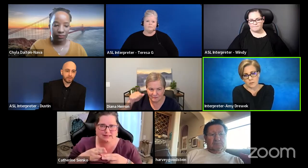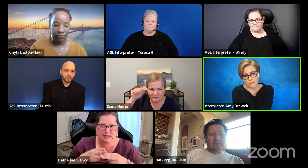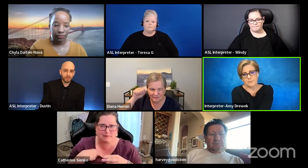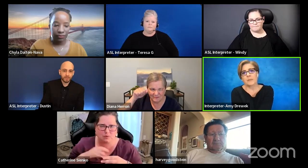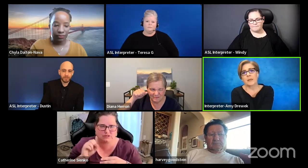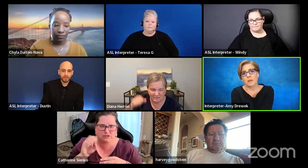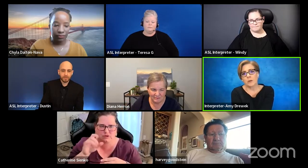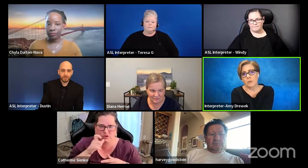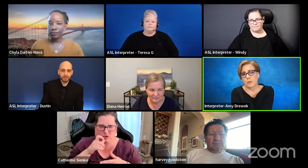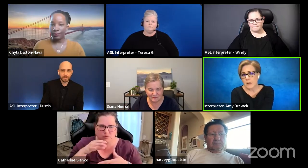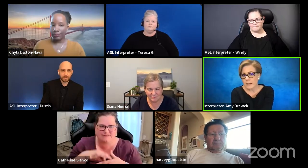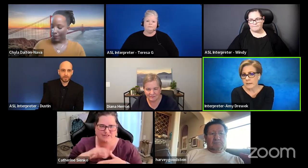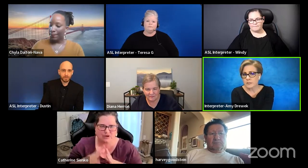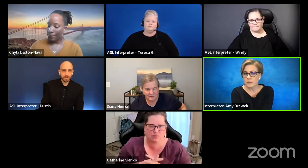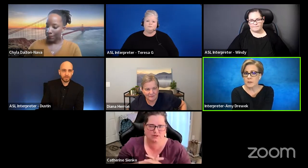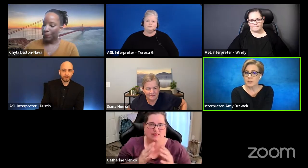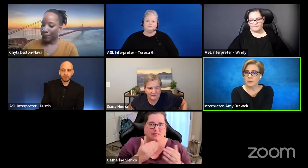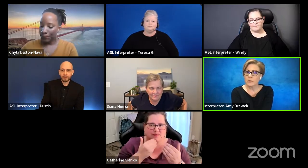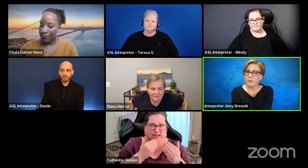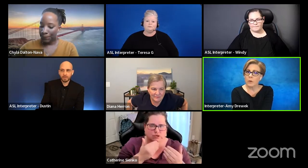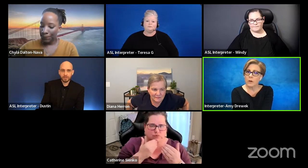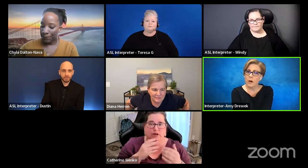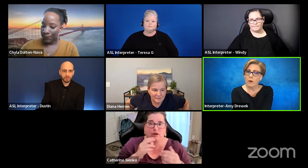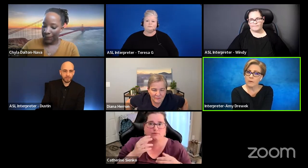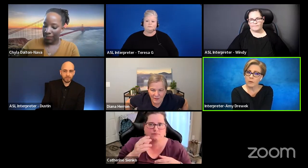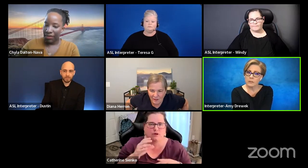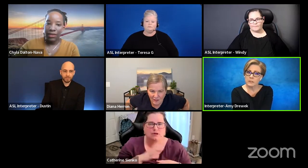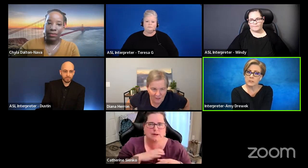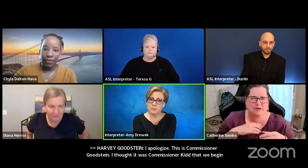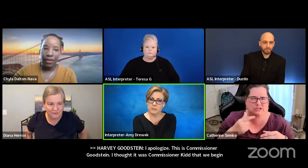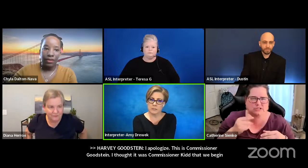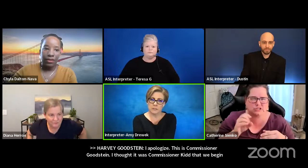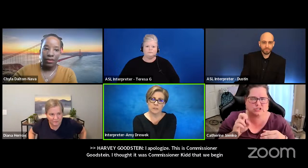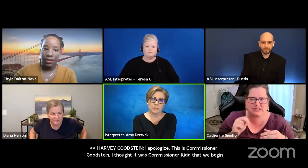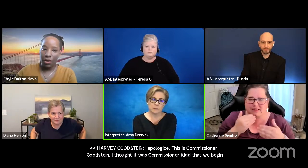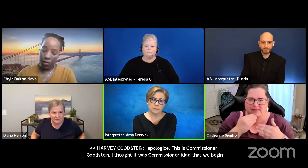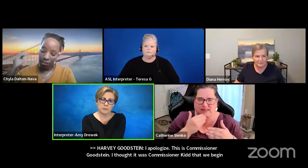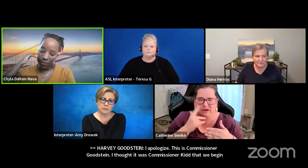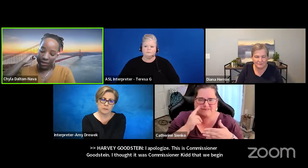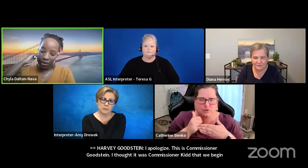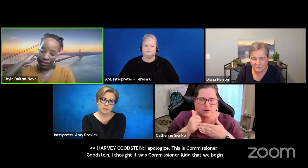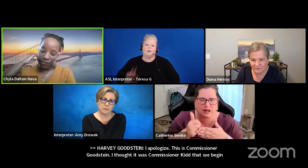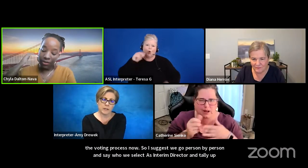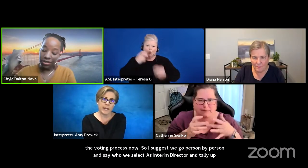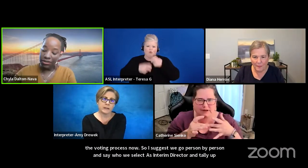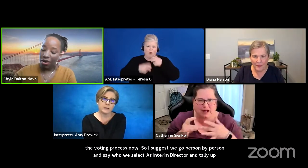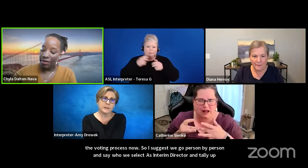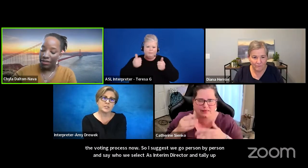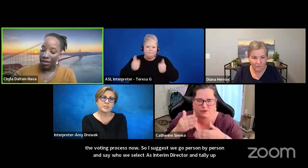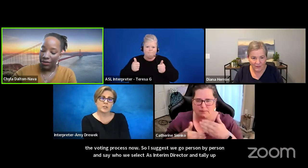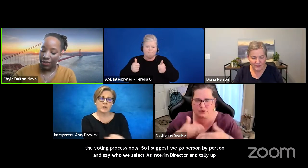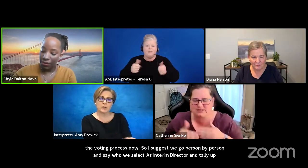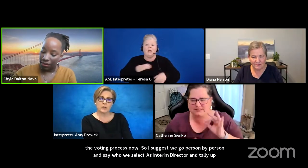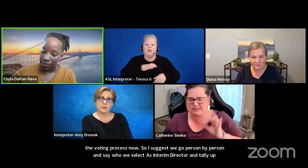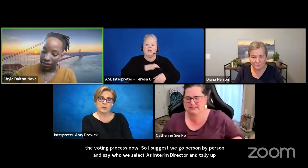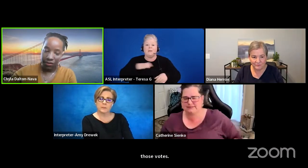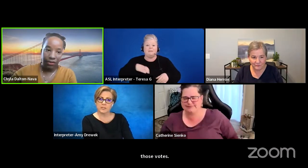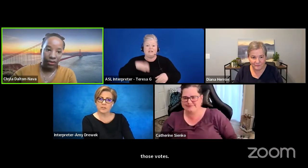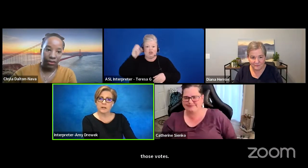This is Commissioner Cienko. Thank you. Kyla, do you mind doing a roll call vote? No problem at all. Commissioner Cinco, I'm going to start And with